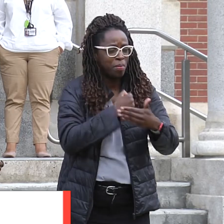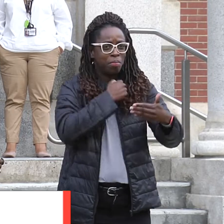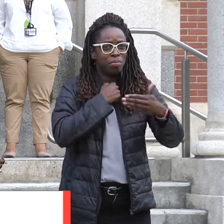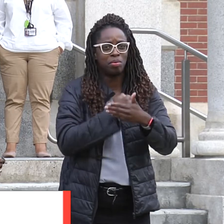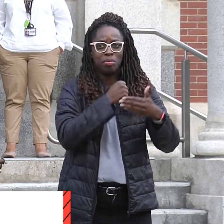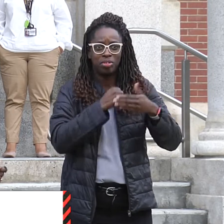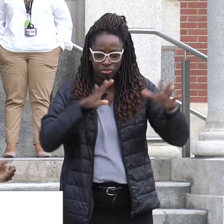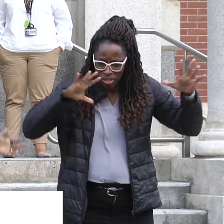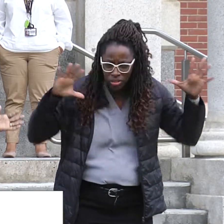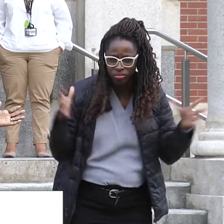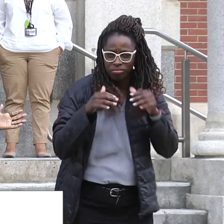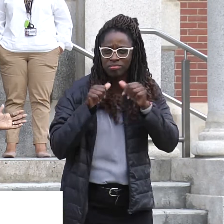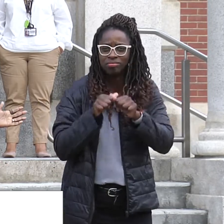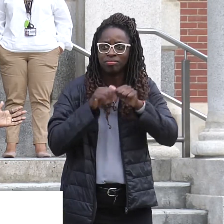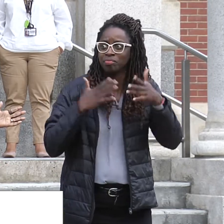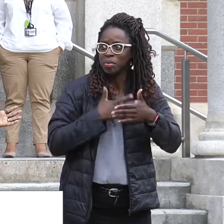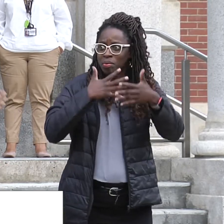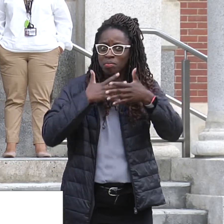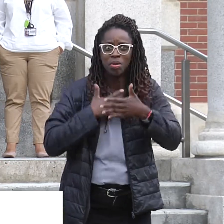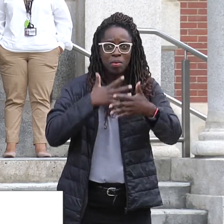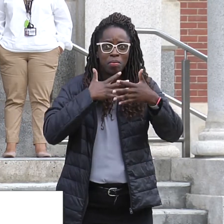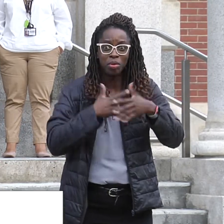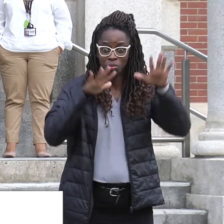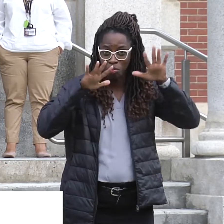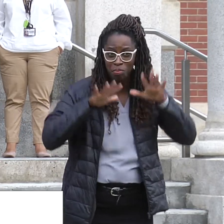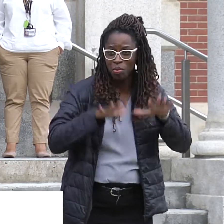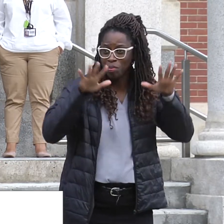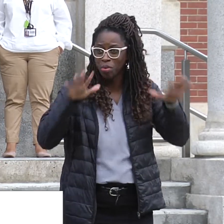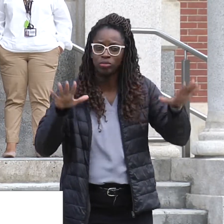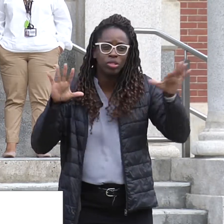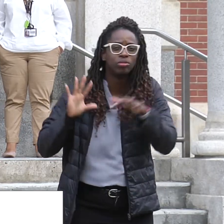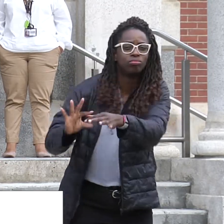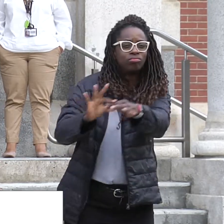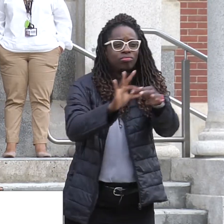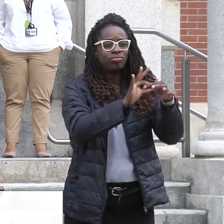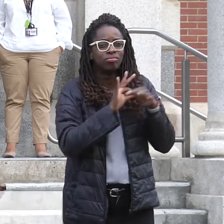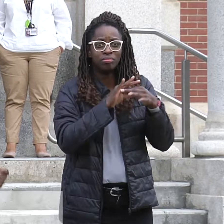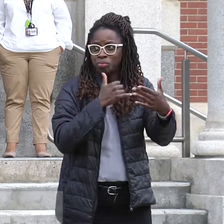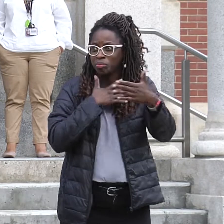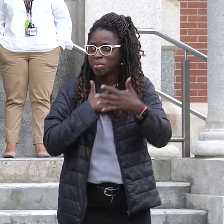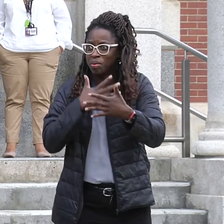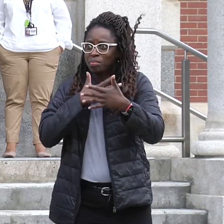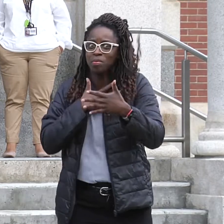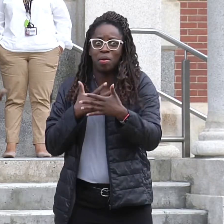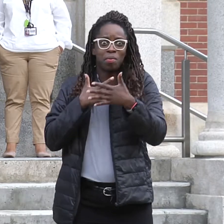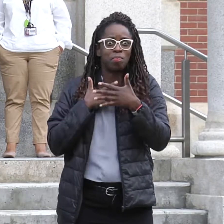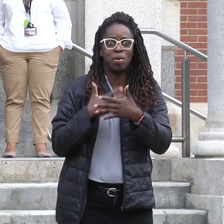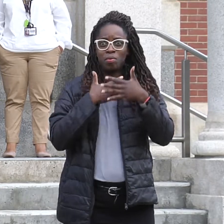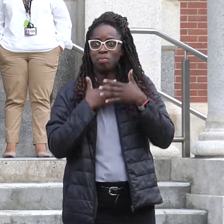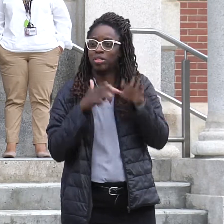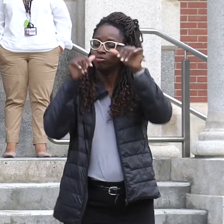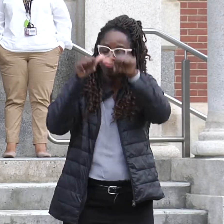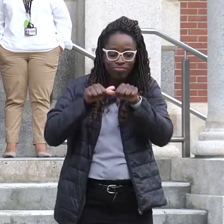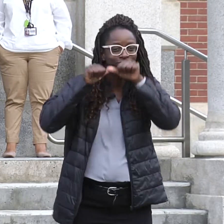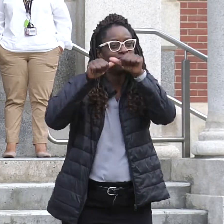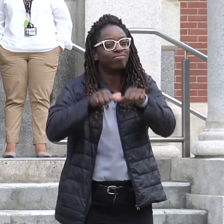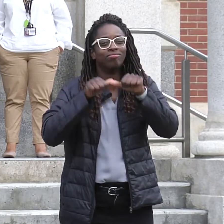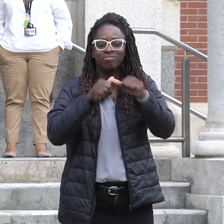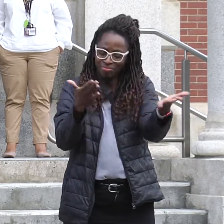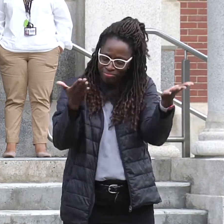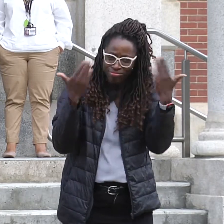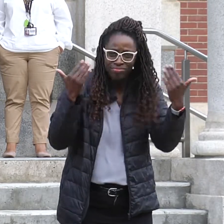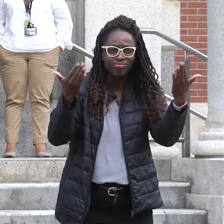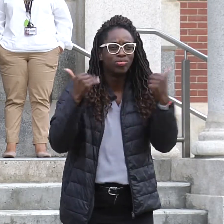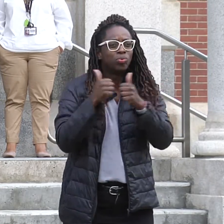boom, boom. And it beats on, and it beats, and it beats on, and it beats. Say it with me, and it beats